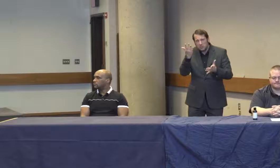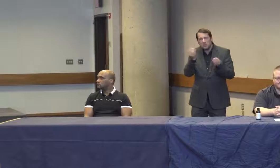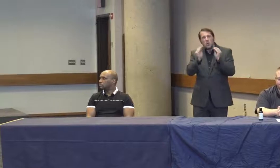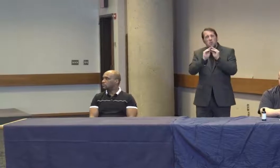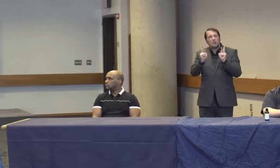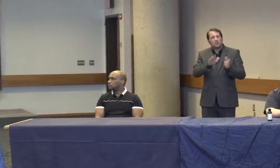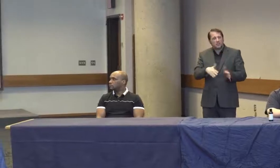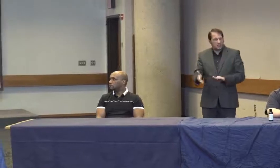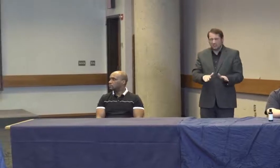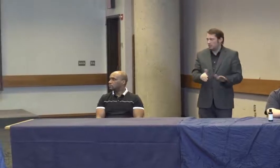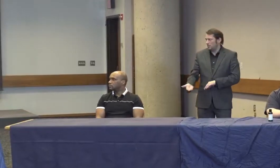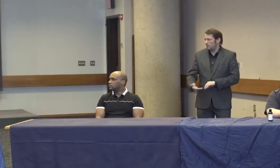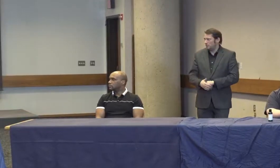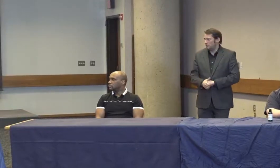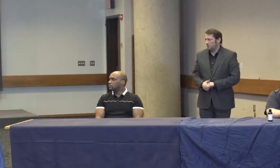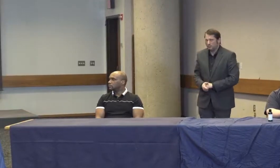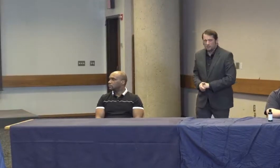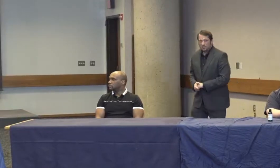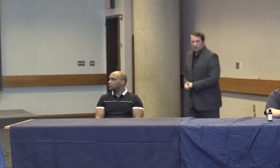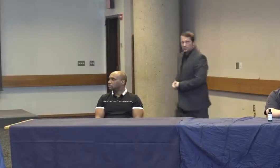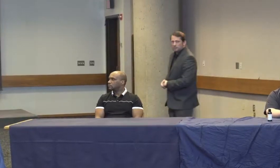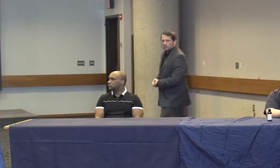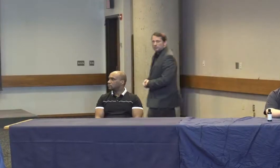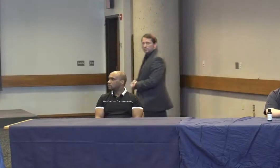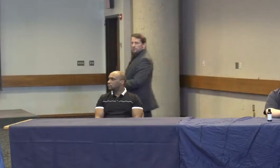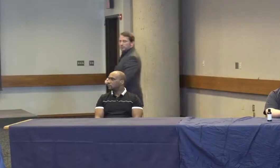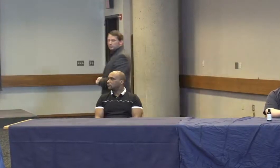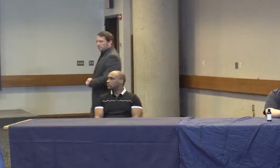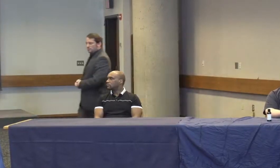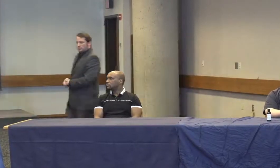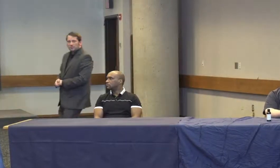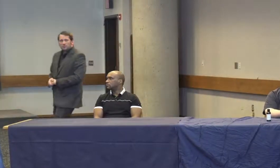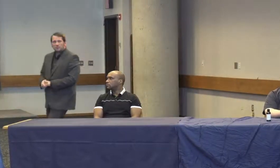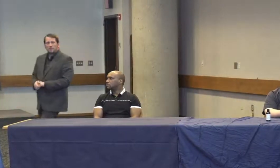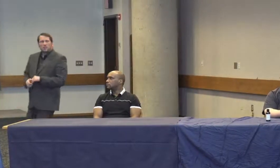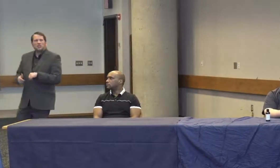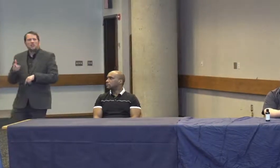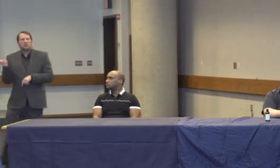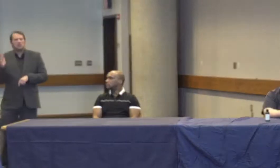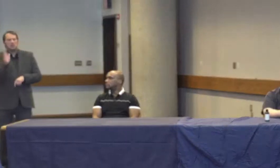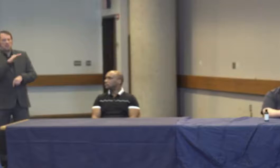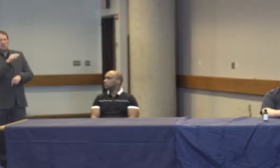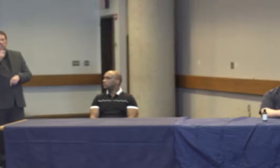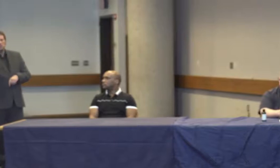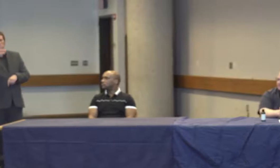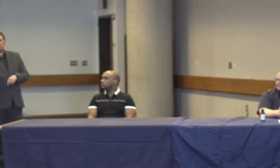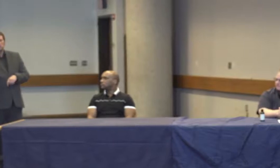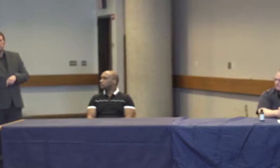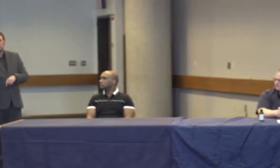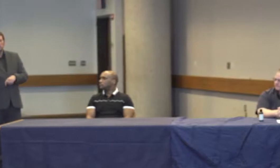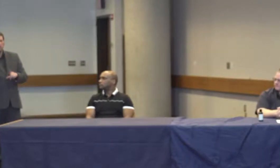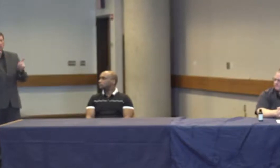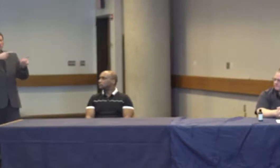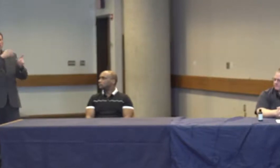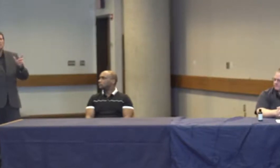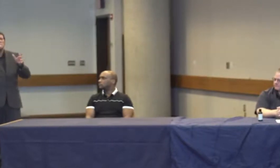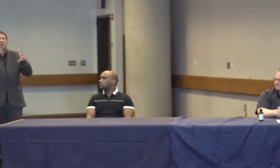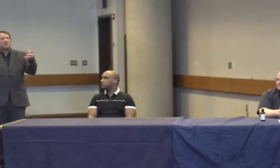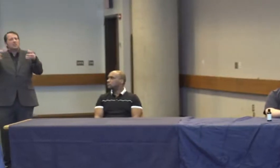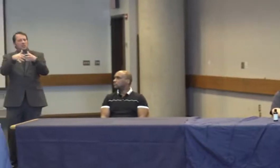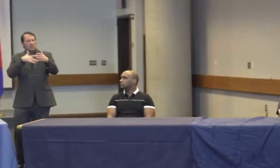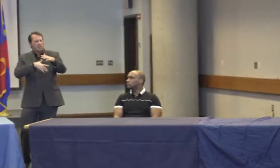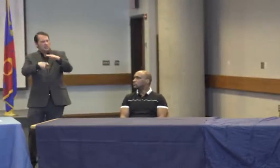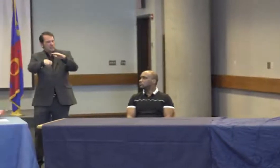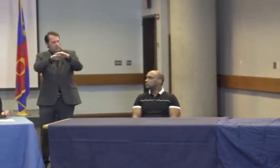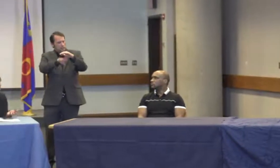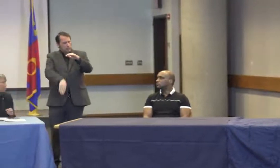Stoddard, not just for gatherings of 10 and more, right? Mm-hmm. So I grew up in this area. I